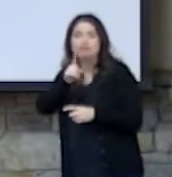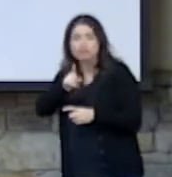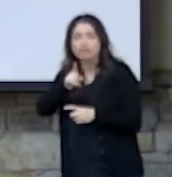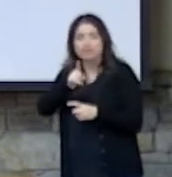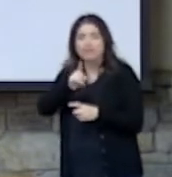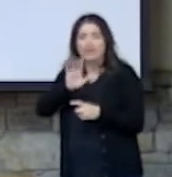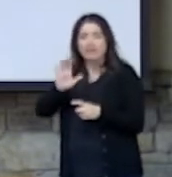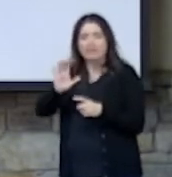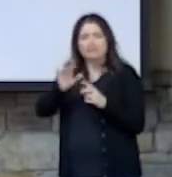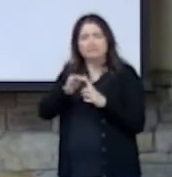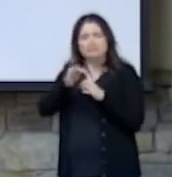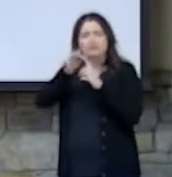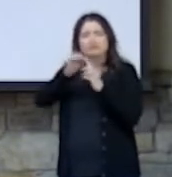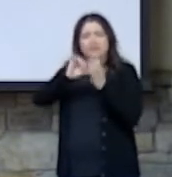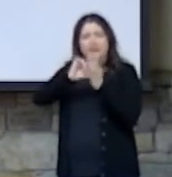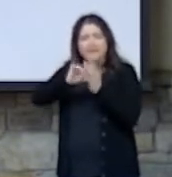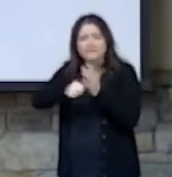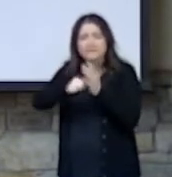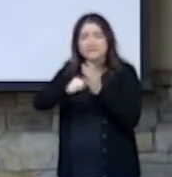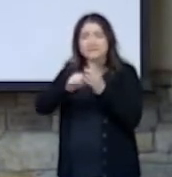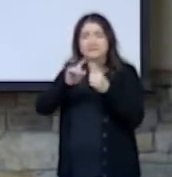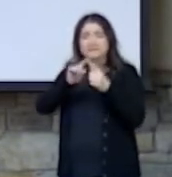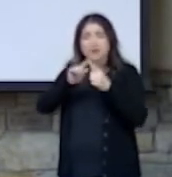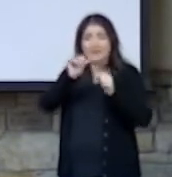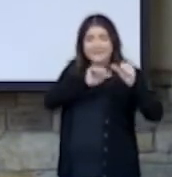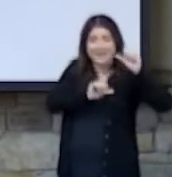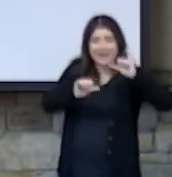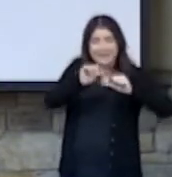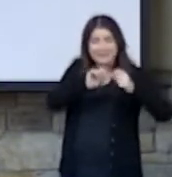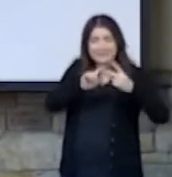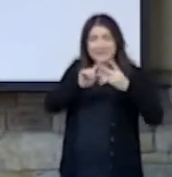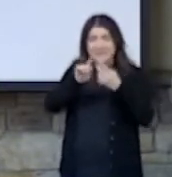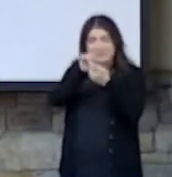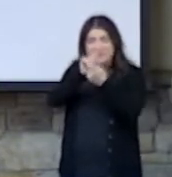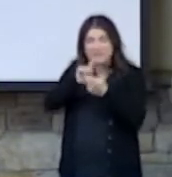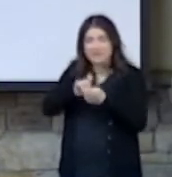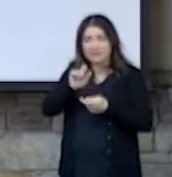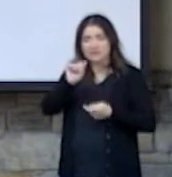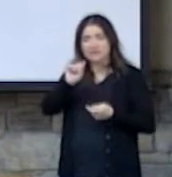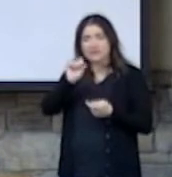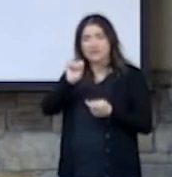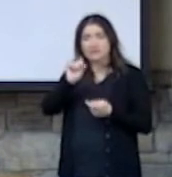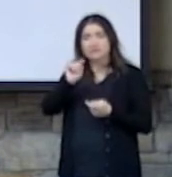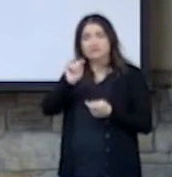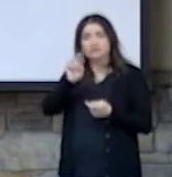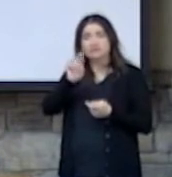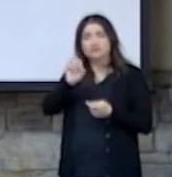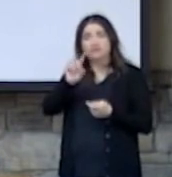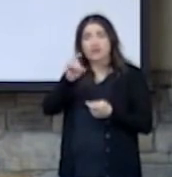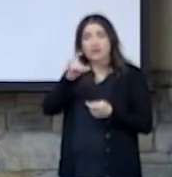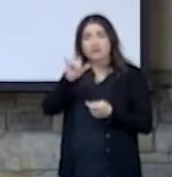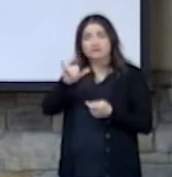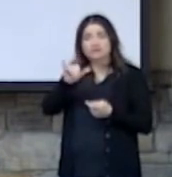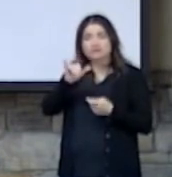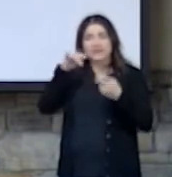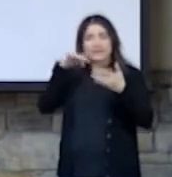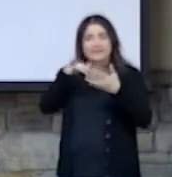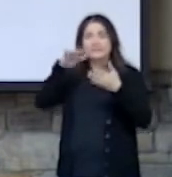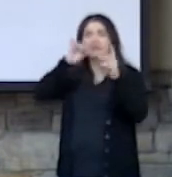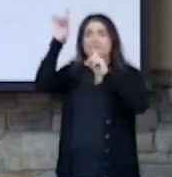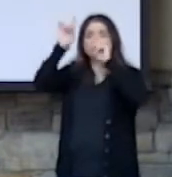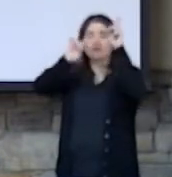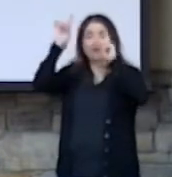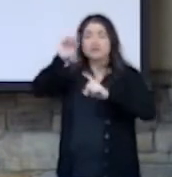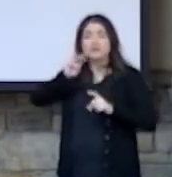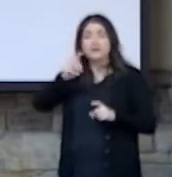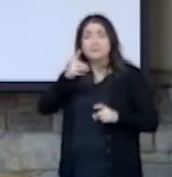special emphasis on science and specifically astrology and the study of stars. And Matthew chapter 2 is